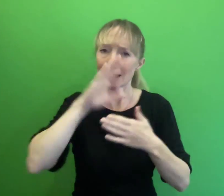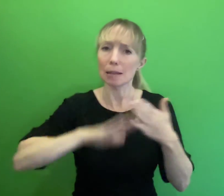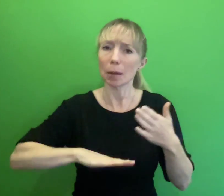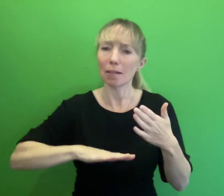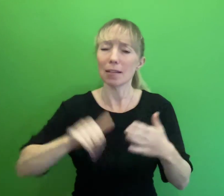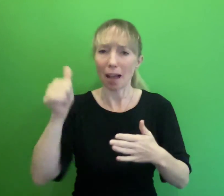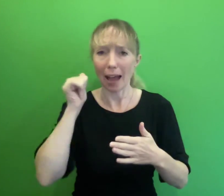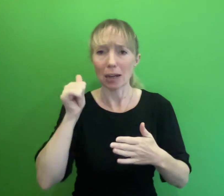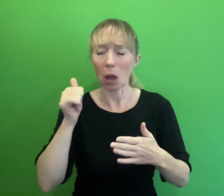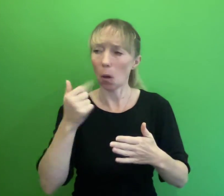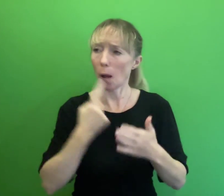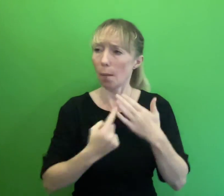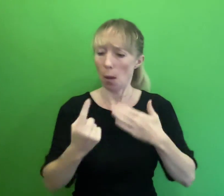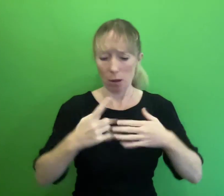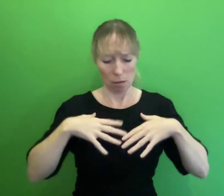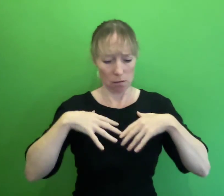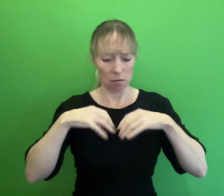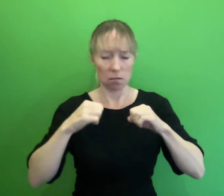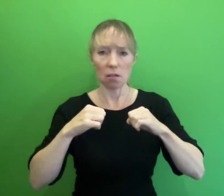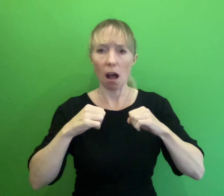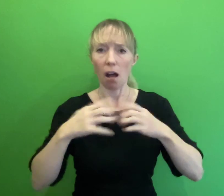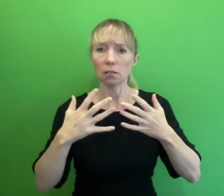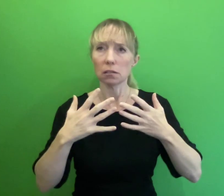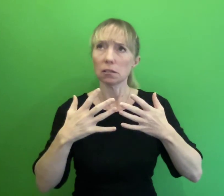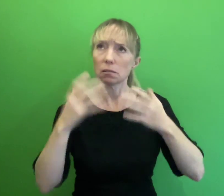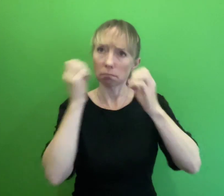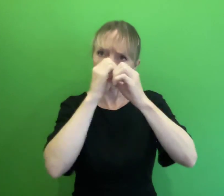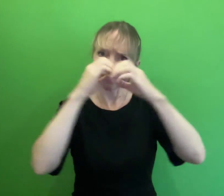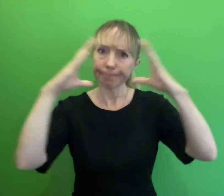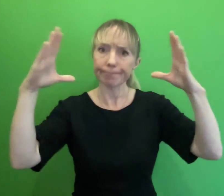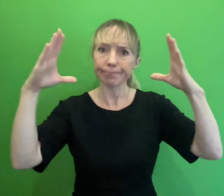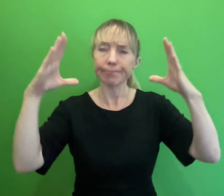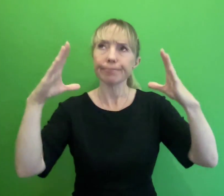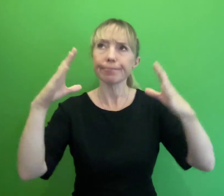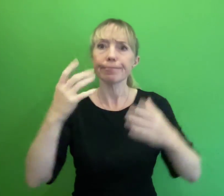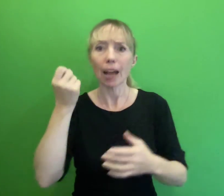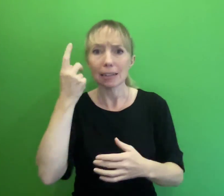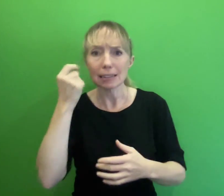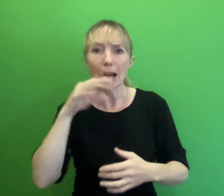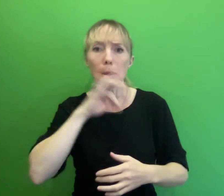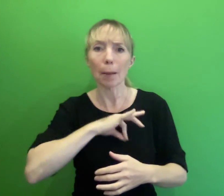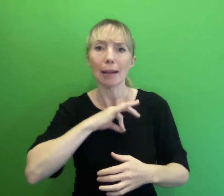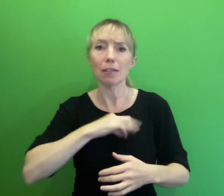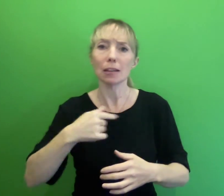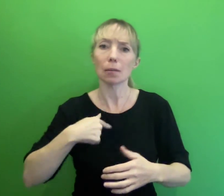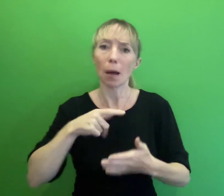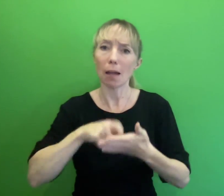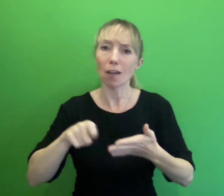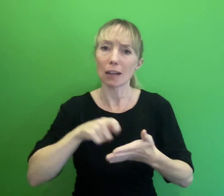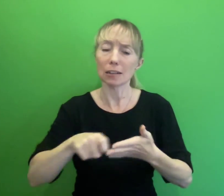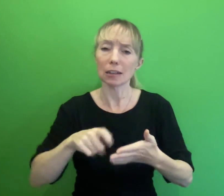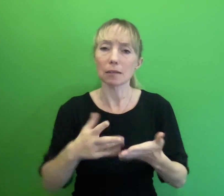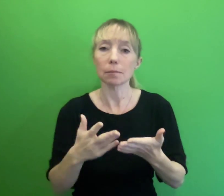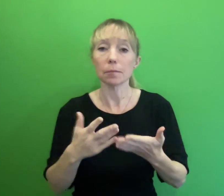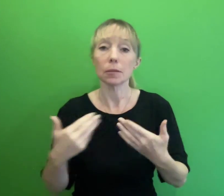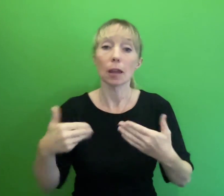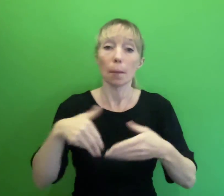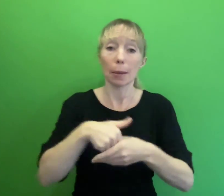only beginning to see the benefits in terms of my own writing. To be part of this network is a